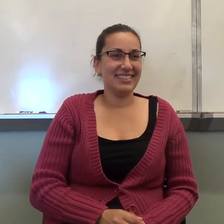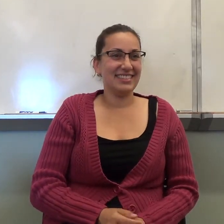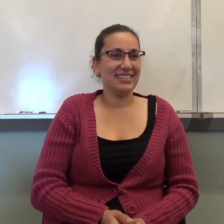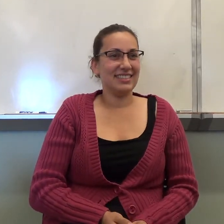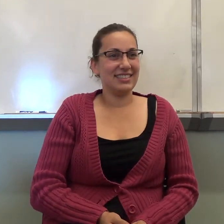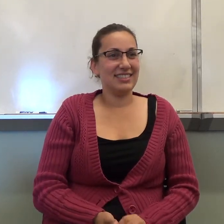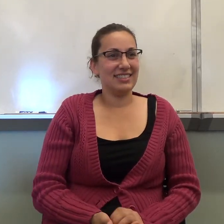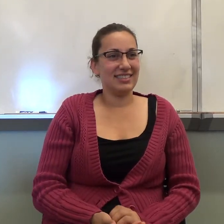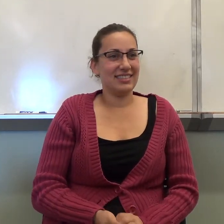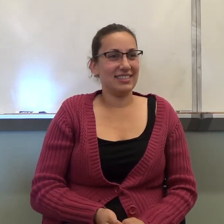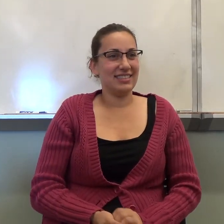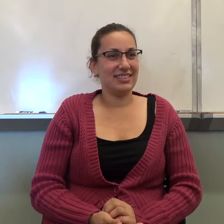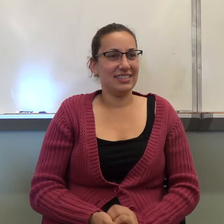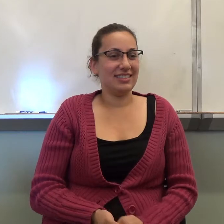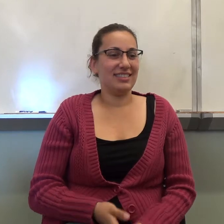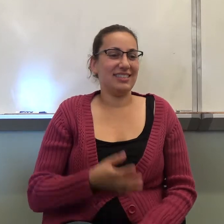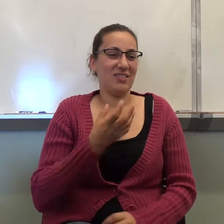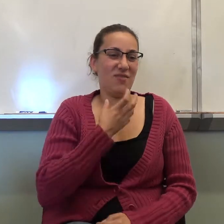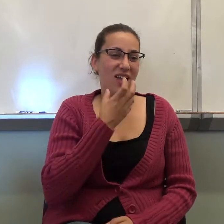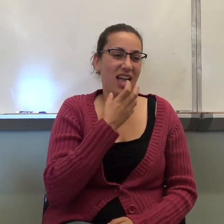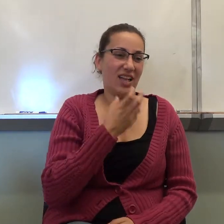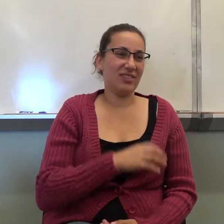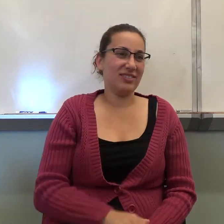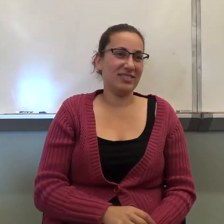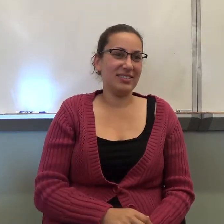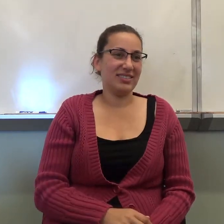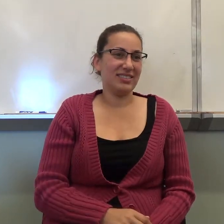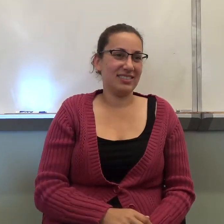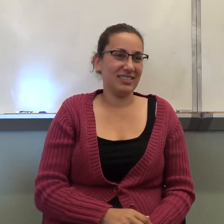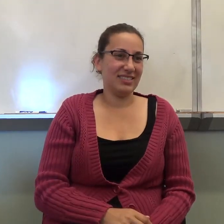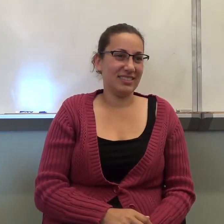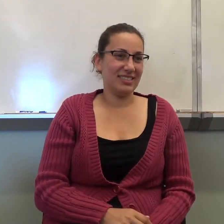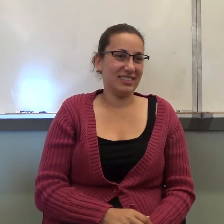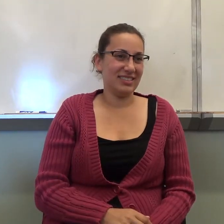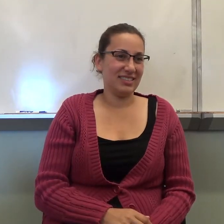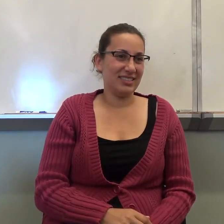okay. What does twice mean? It's still not mathematical. 50%.